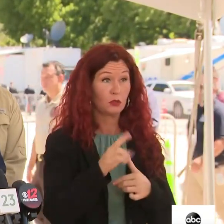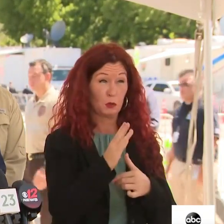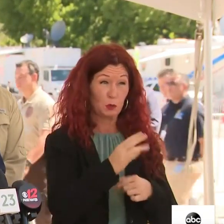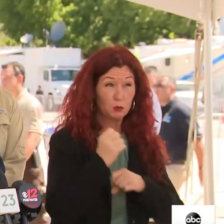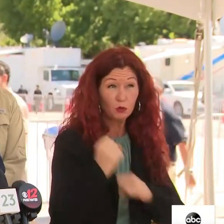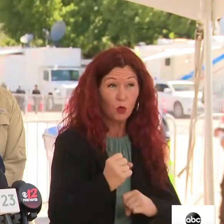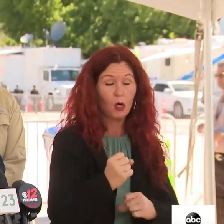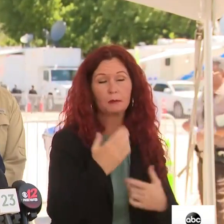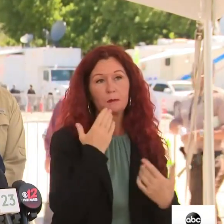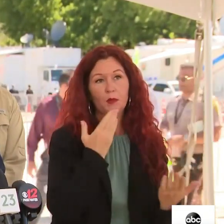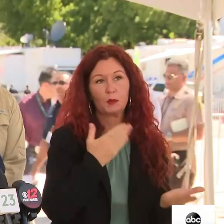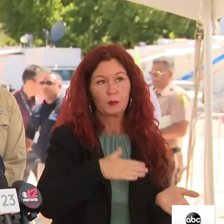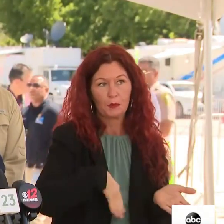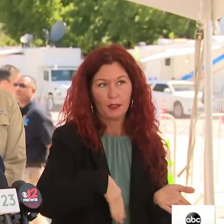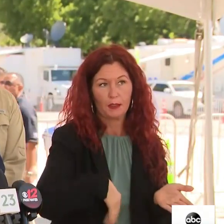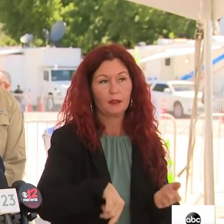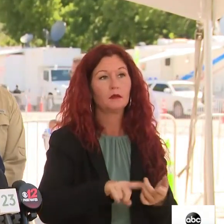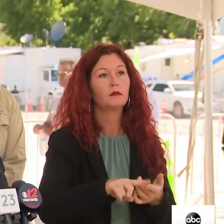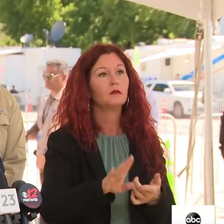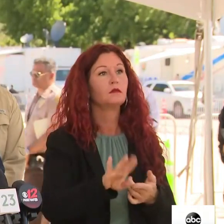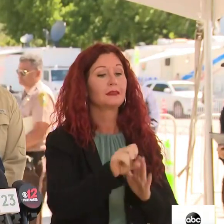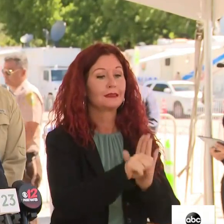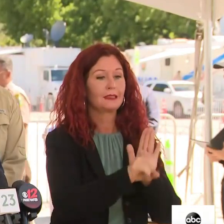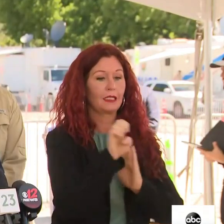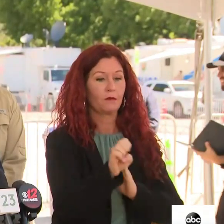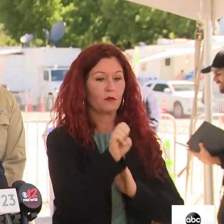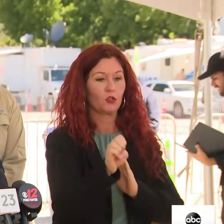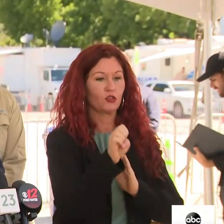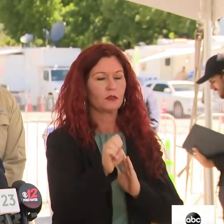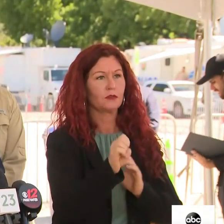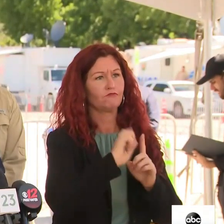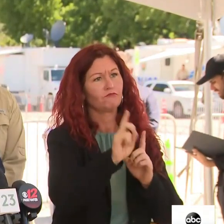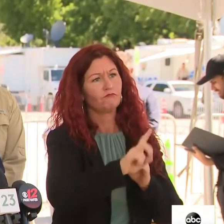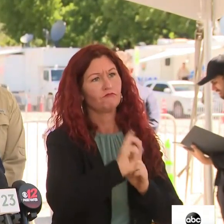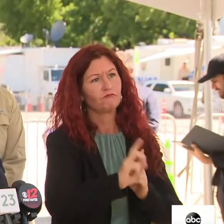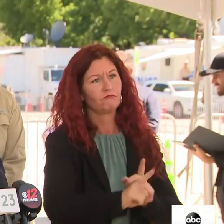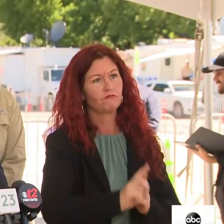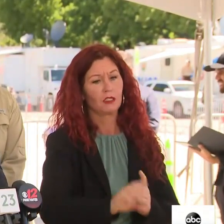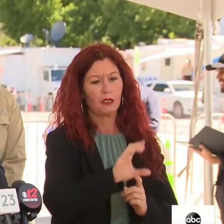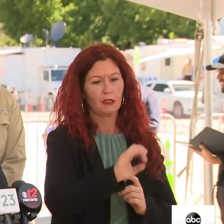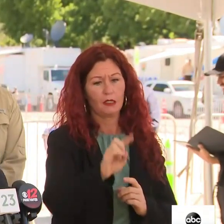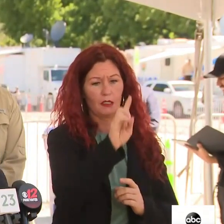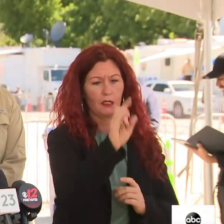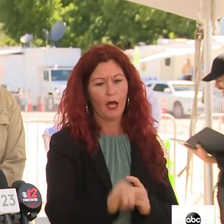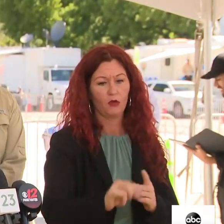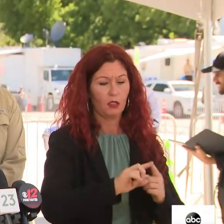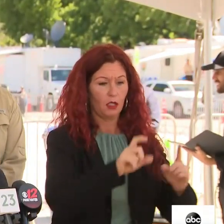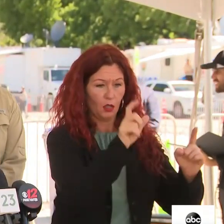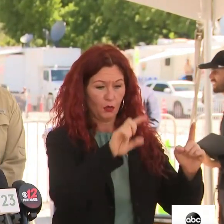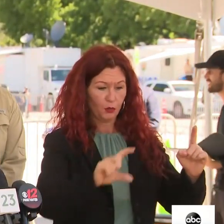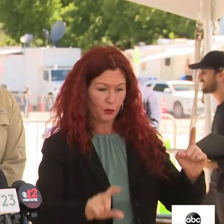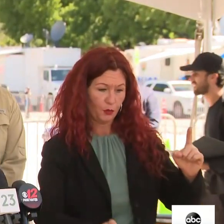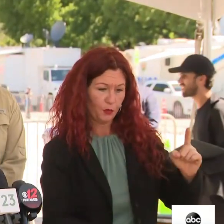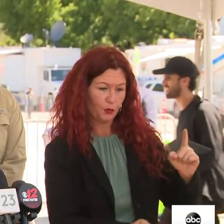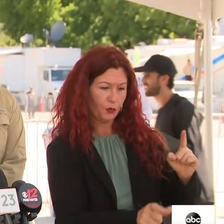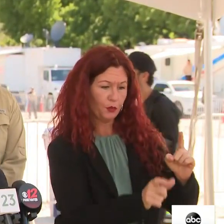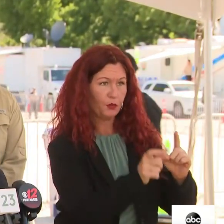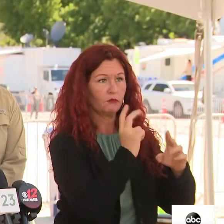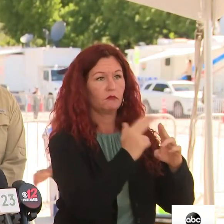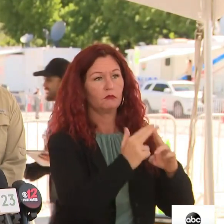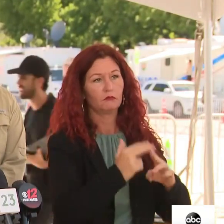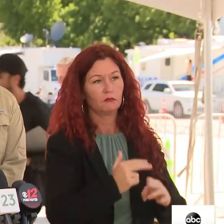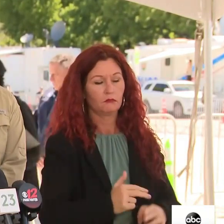The state of emergency applies to the following counties: Charlotte, Citrus, Collier, DeSoto, Hardy, Hernando, Hillsborough, Lee,